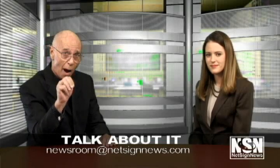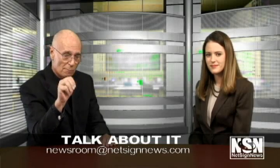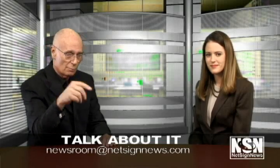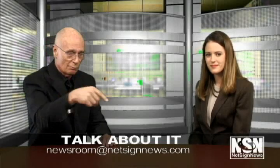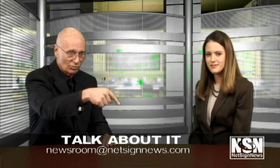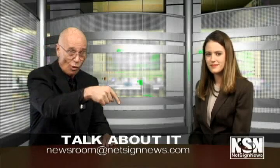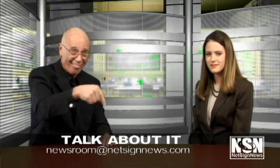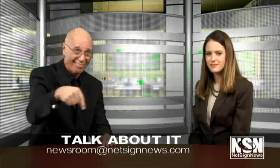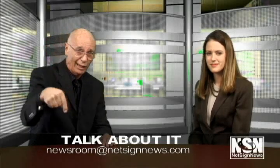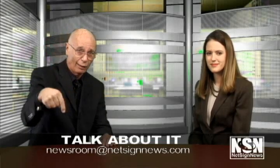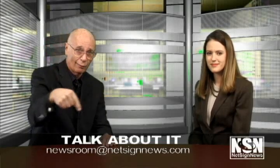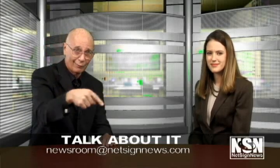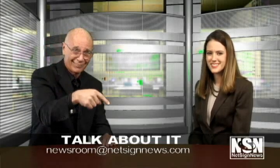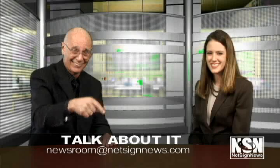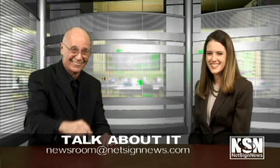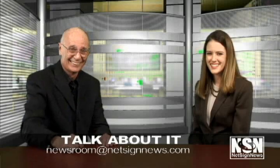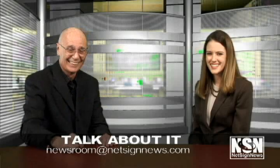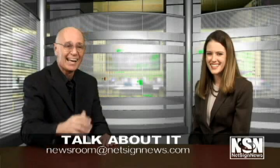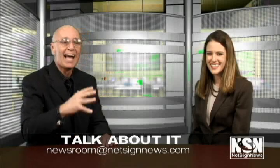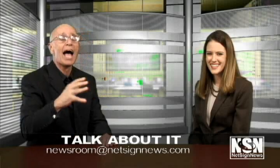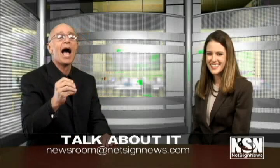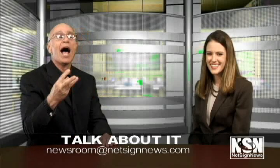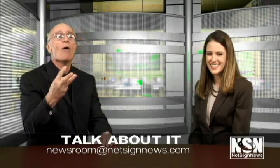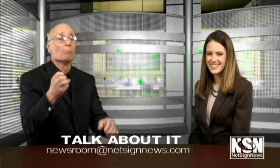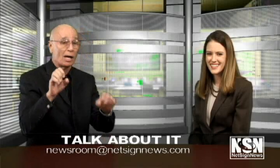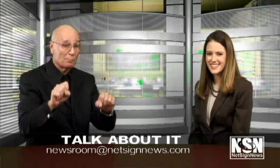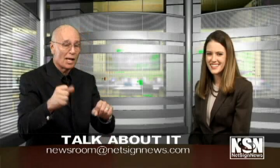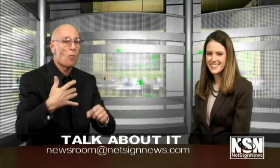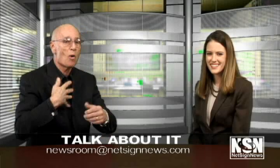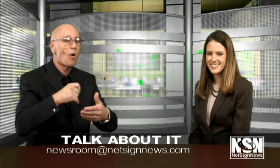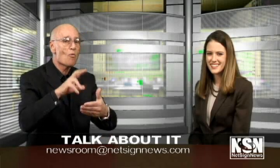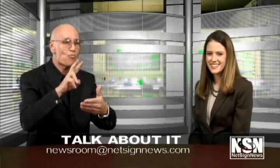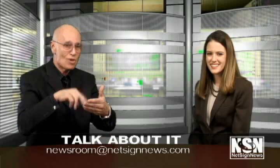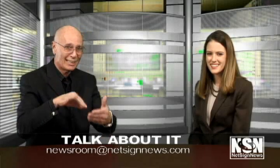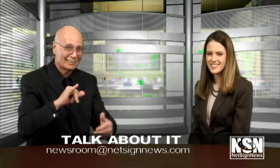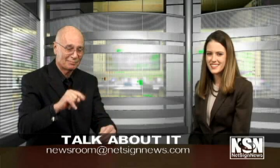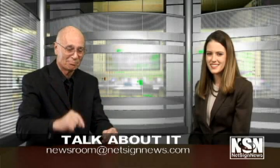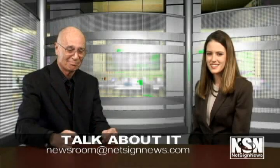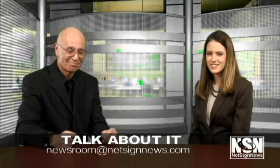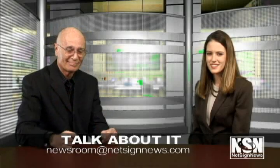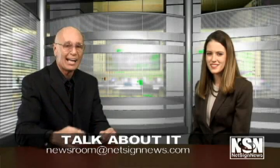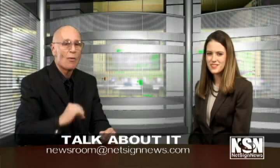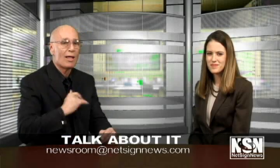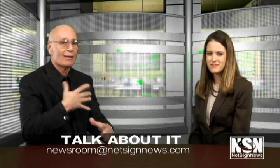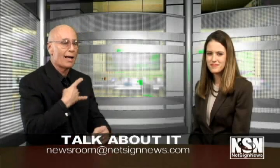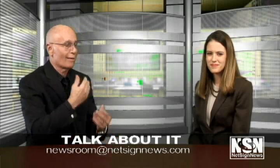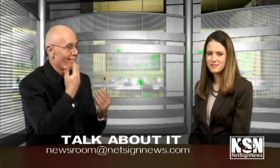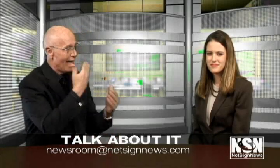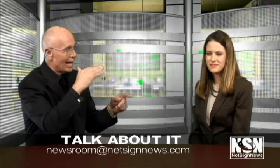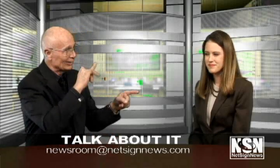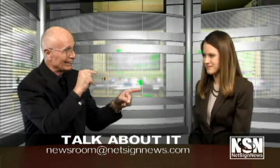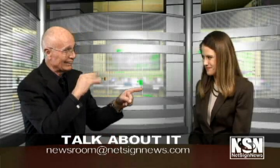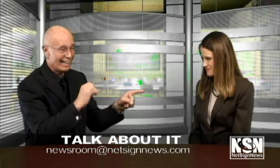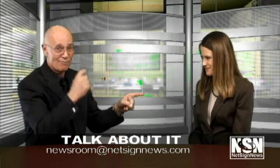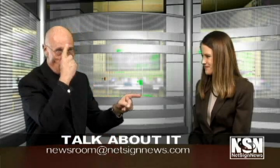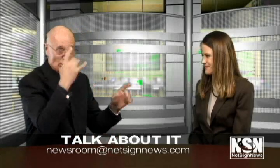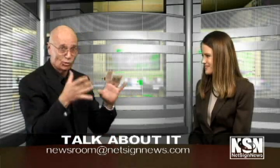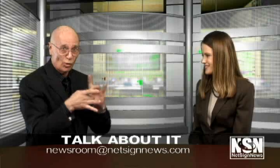NetSignNews.com. Right there. And it's possible that we'll read your email on the mail. I'd like to thank Jessi